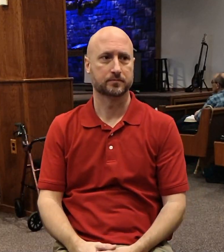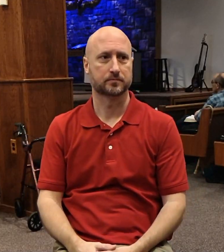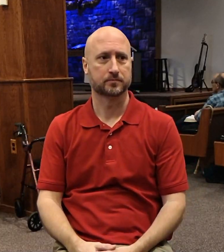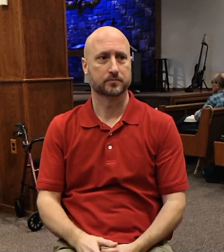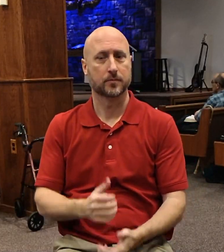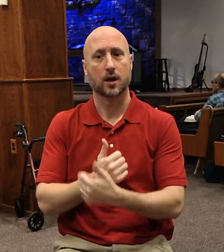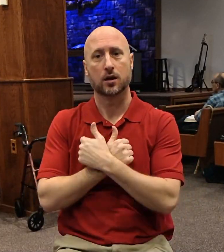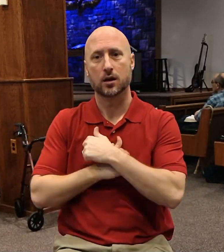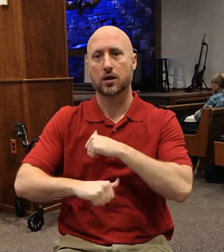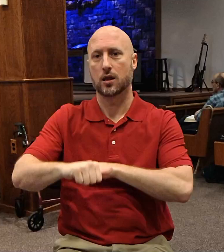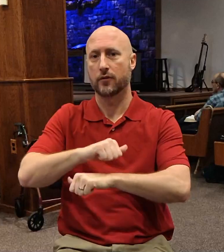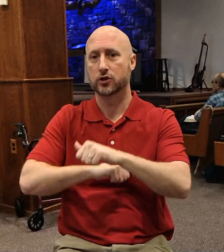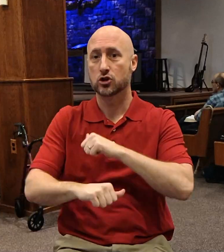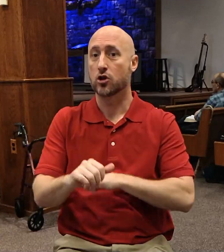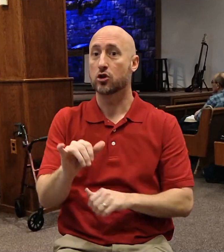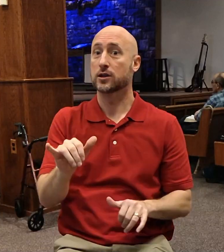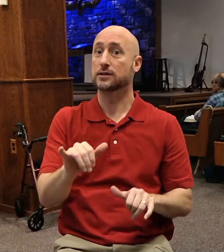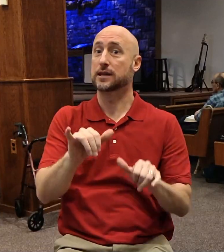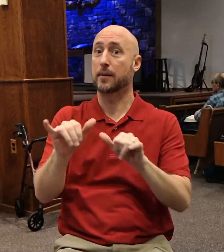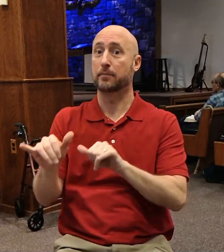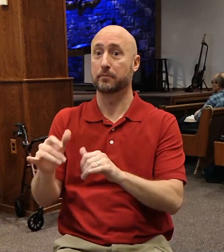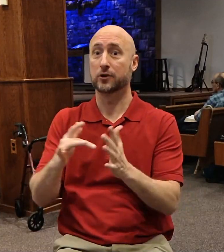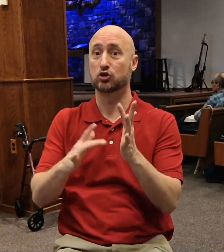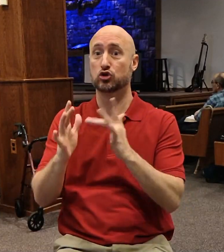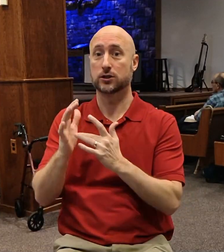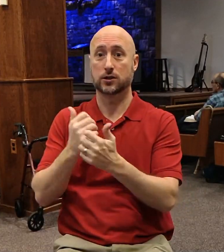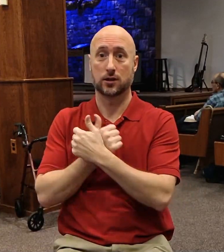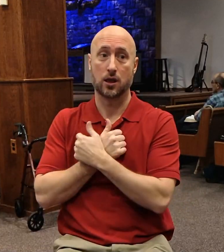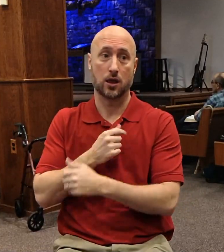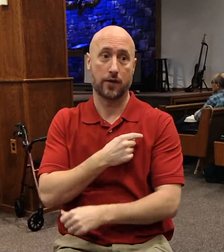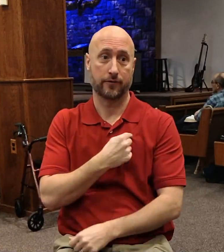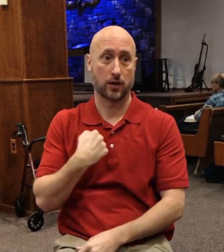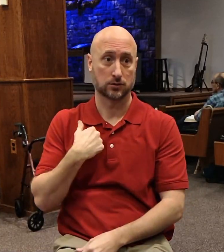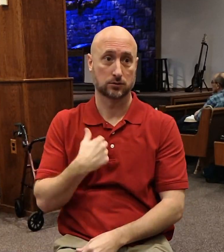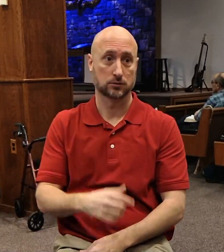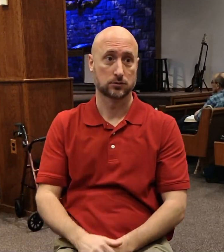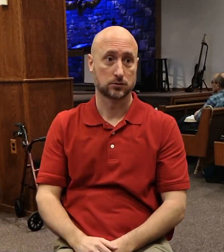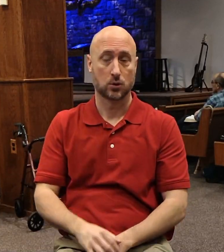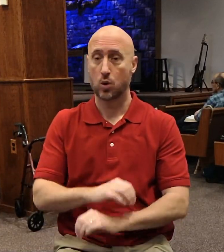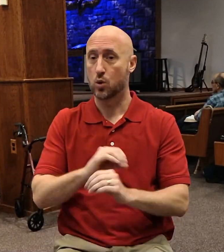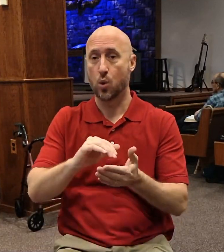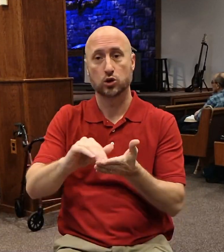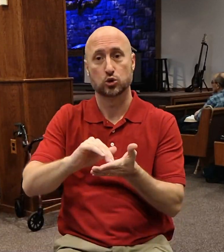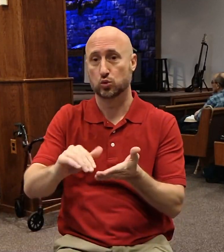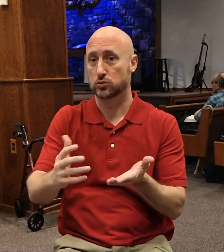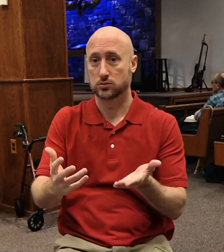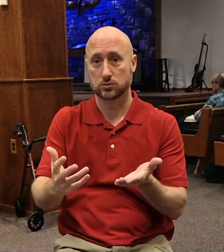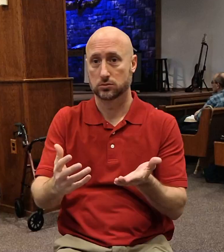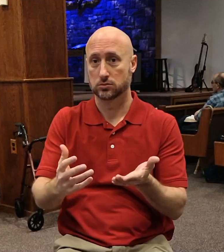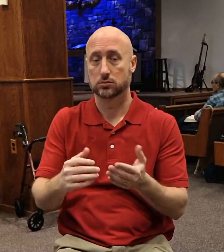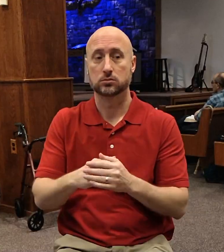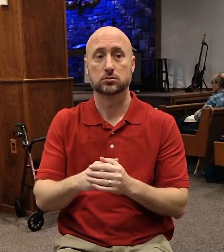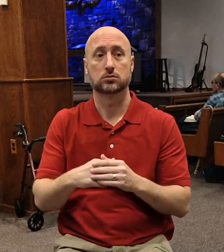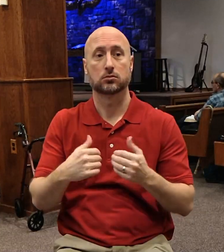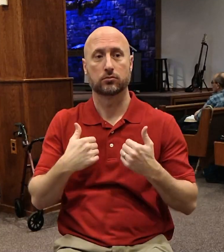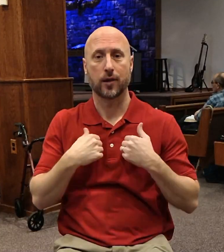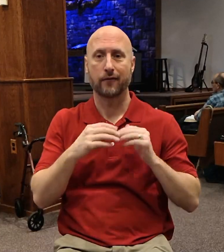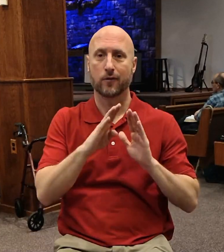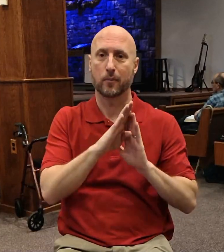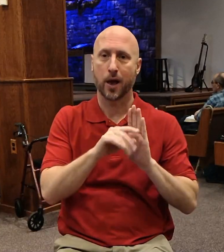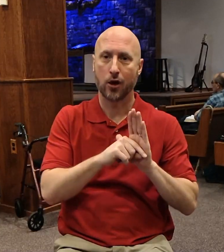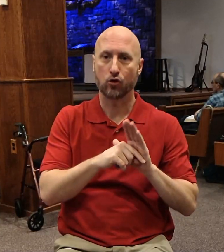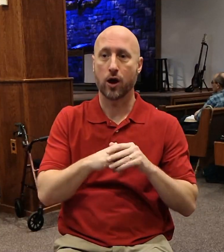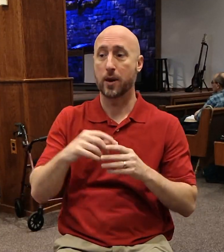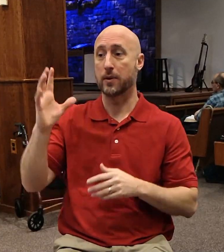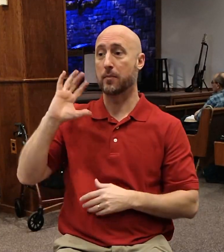love one another the way he's loved us. There's no excuse for it. We can have background, can have hurt from the